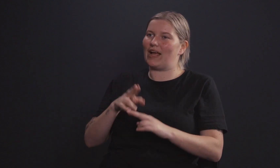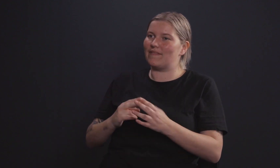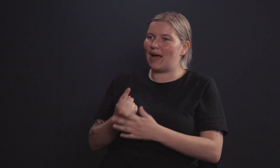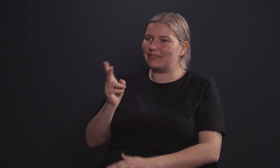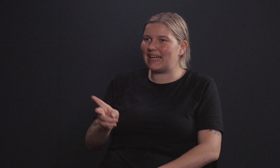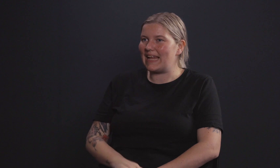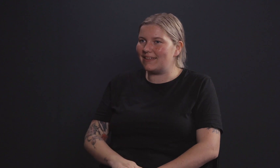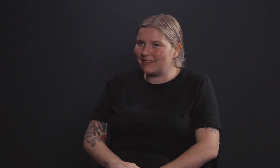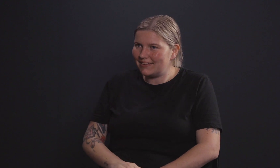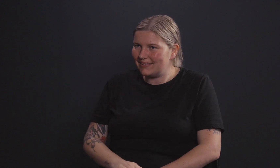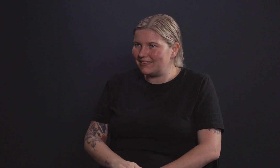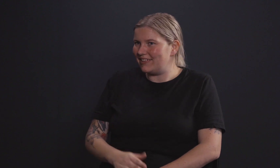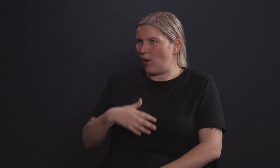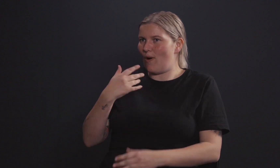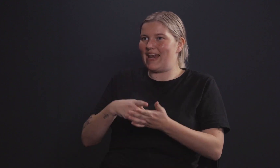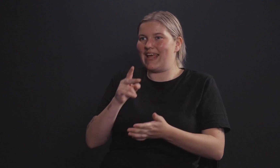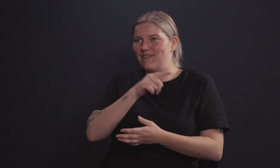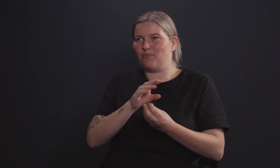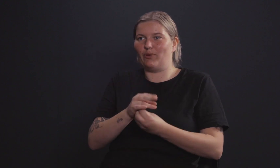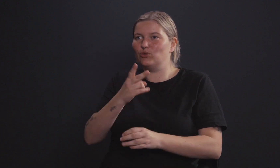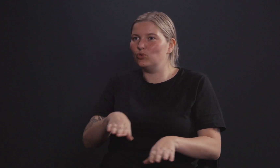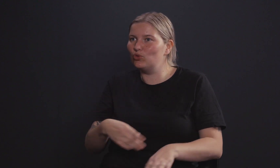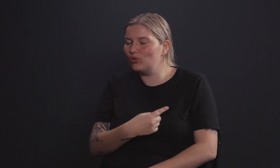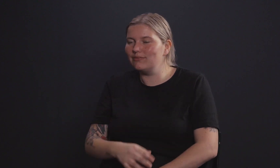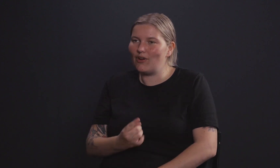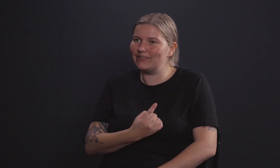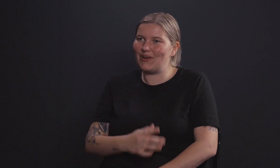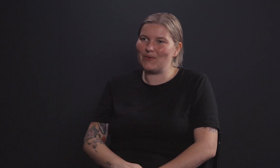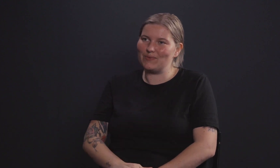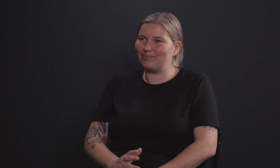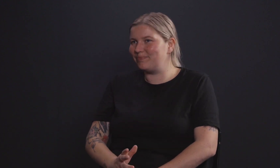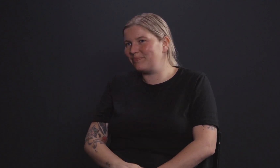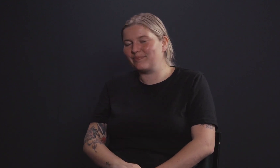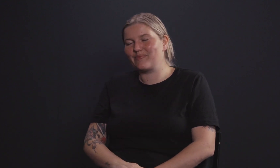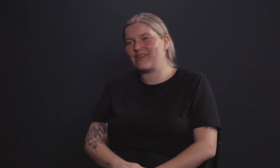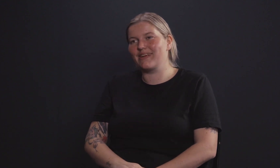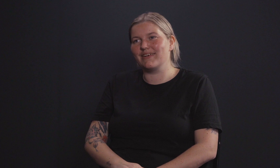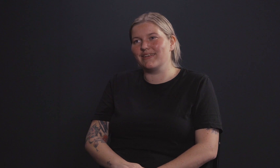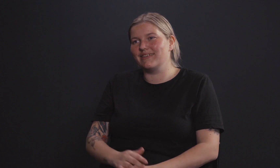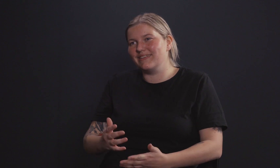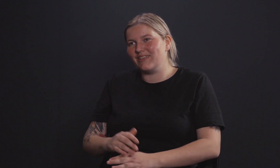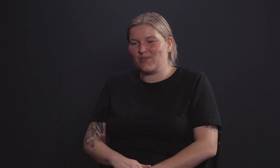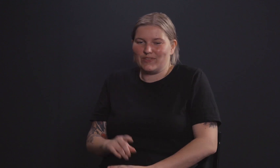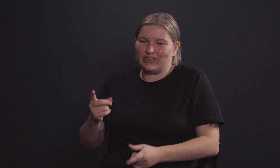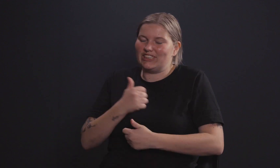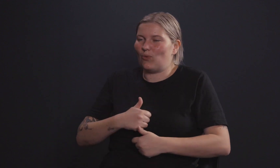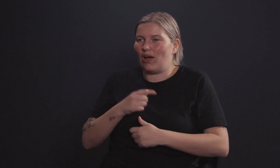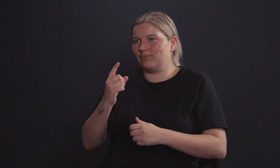can't ignore that voice in my head saying, what if it happens again? And I don't want to leave my partner to raise 2 kids alone. So